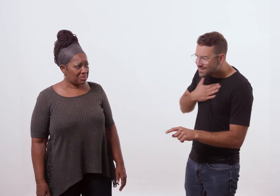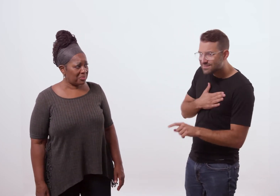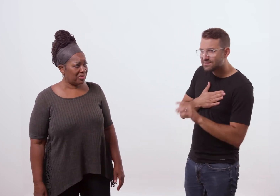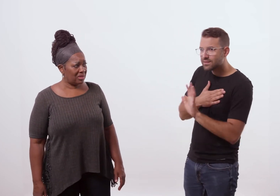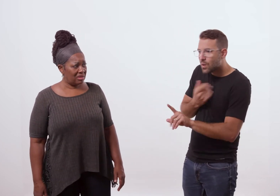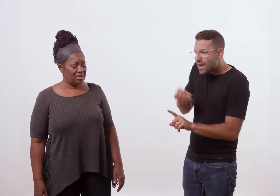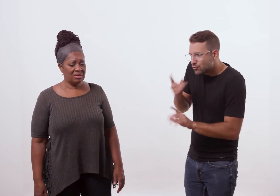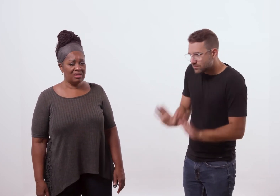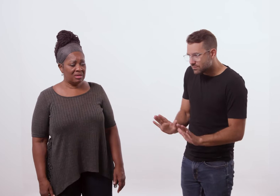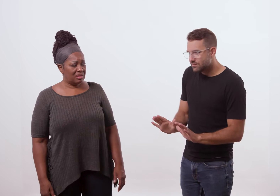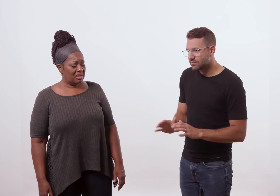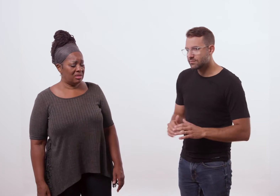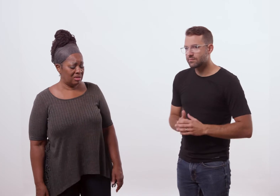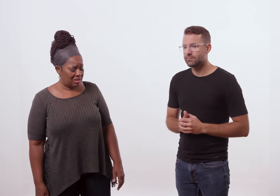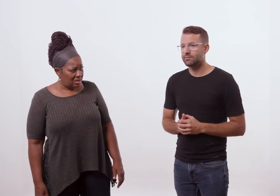understand.